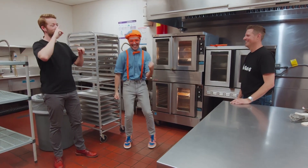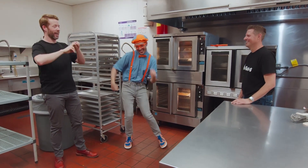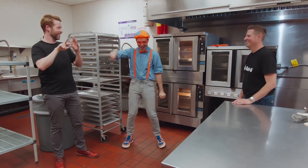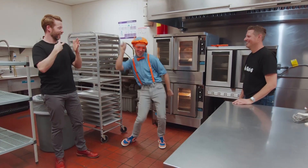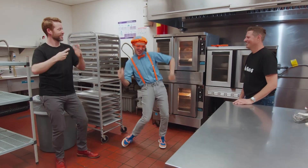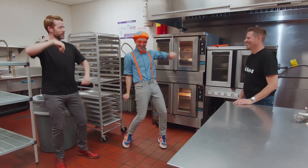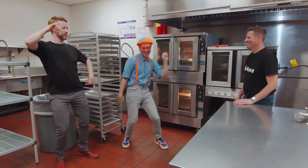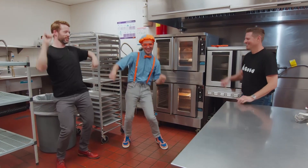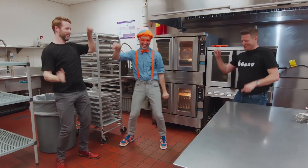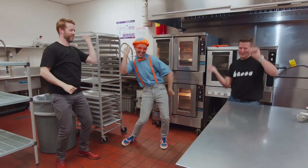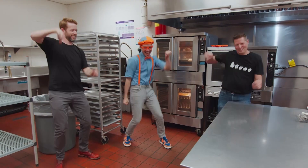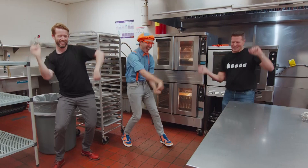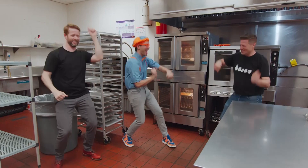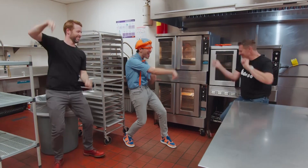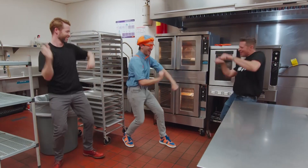dancing! Woo!